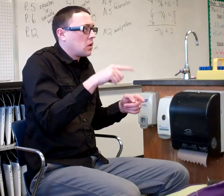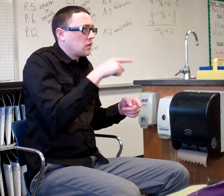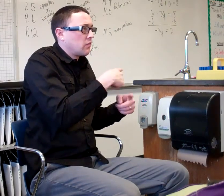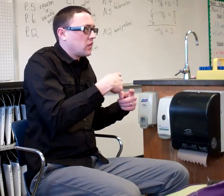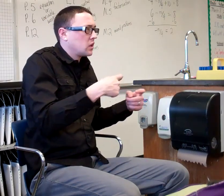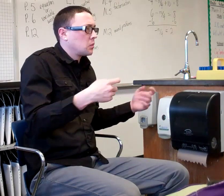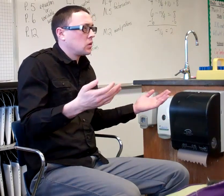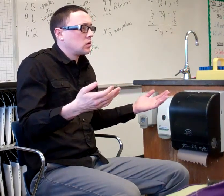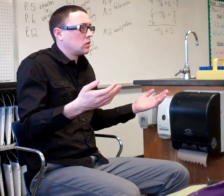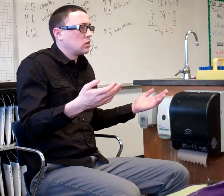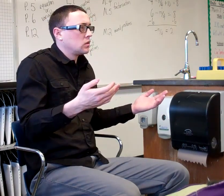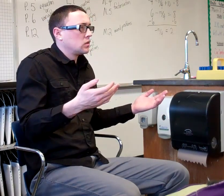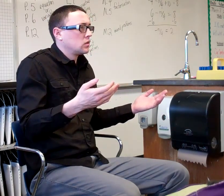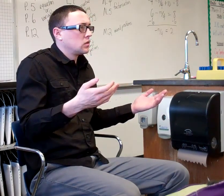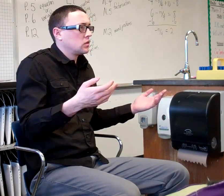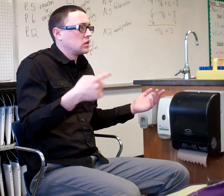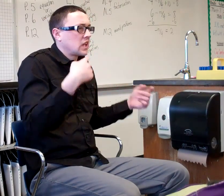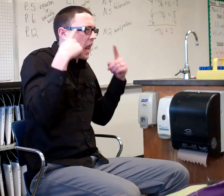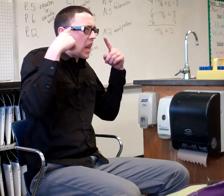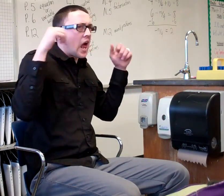What's happening to it?